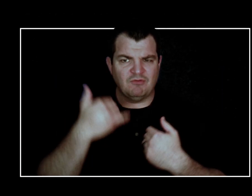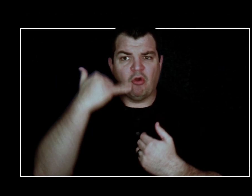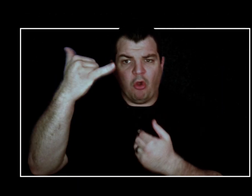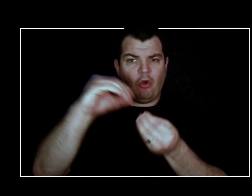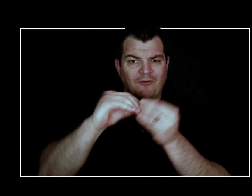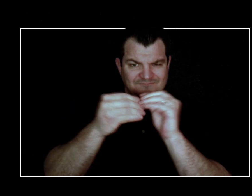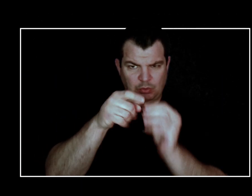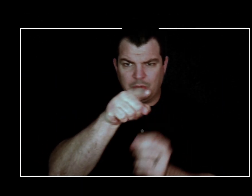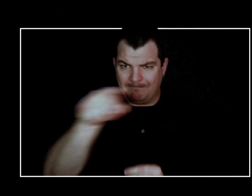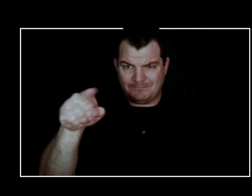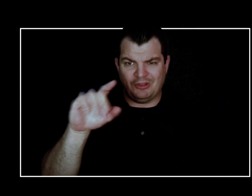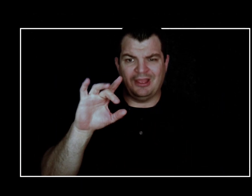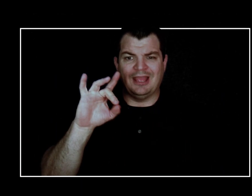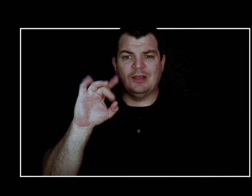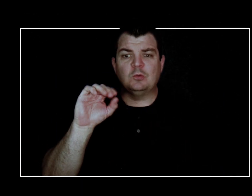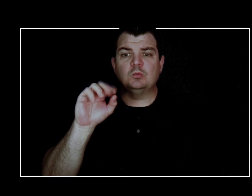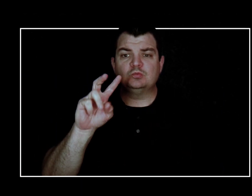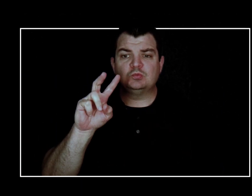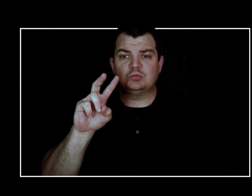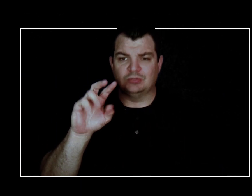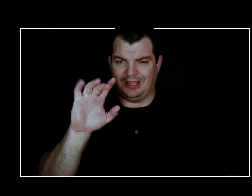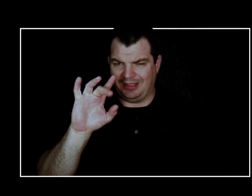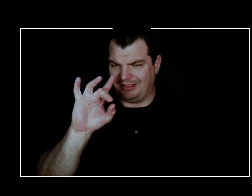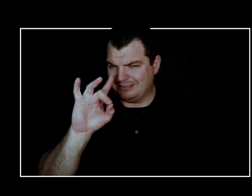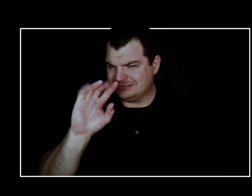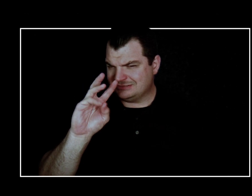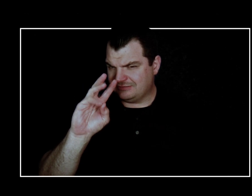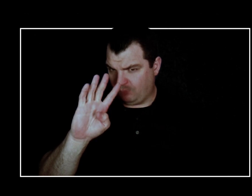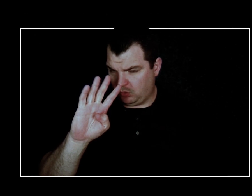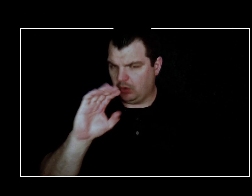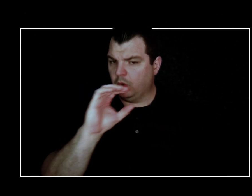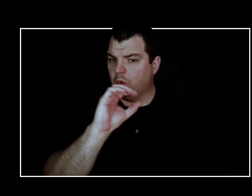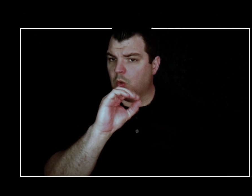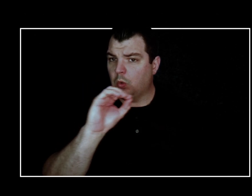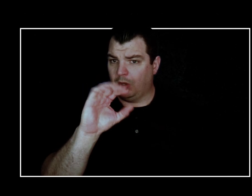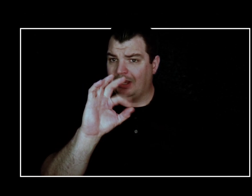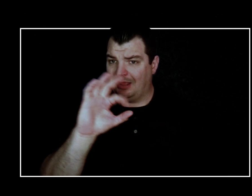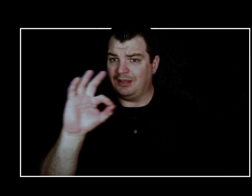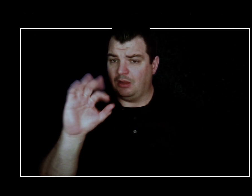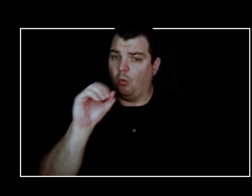help. Call Vermont Tenants at